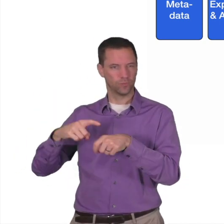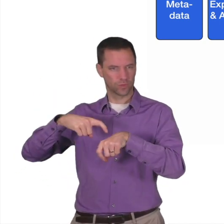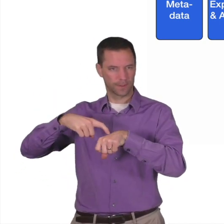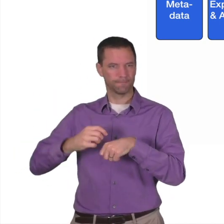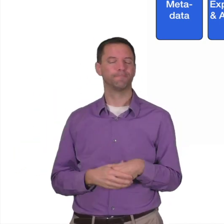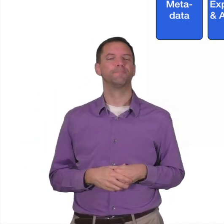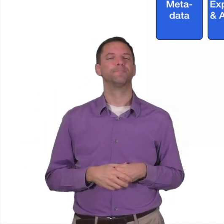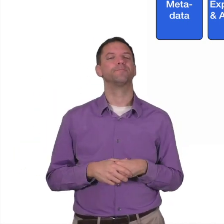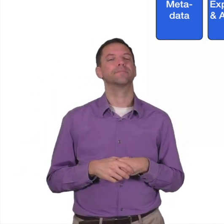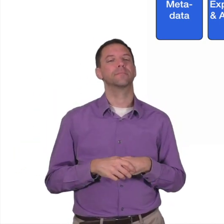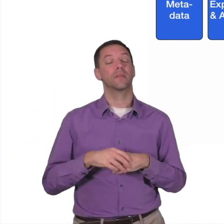aside, which saves some time.